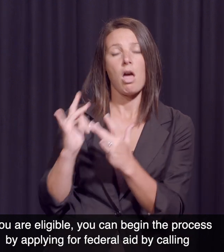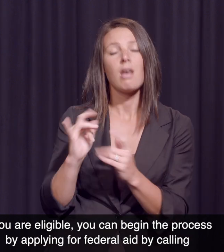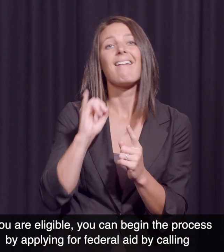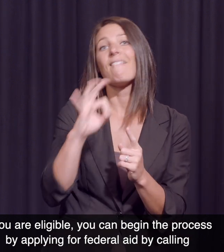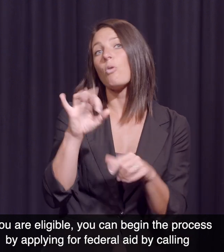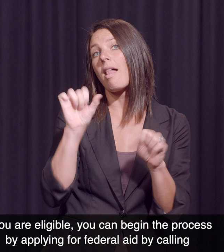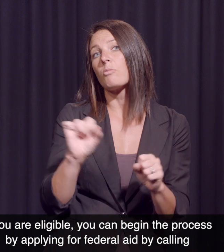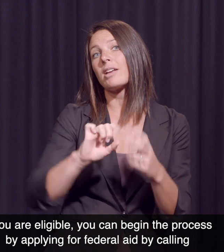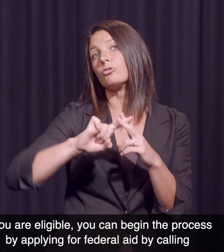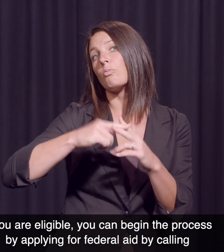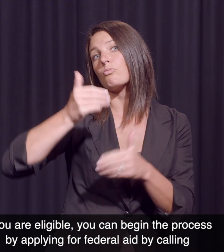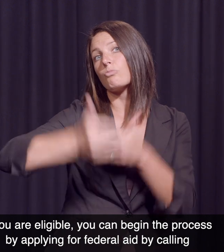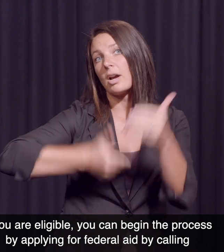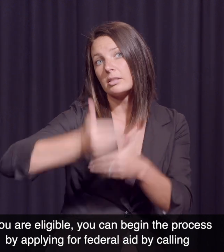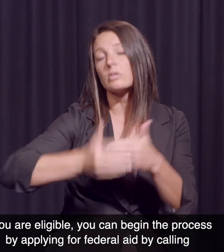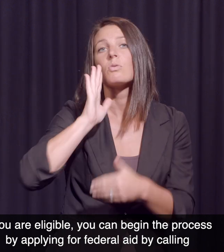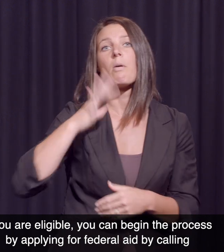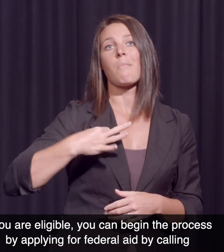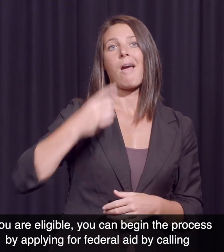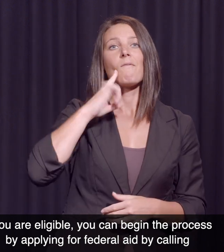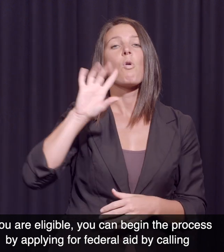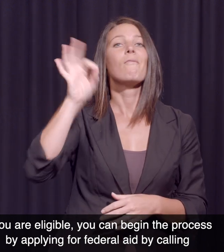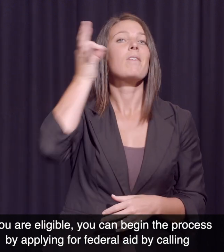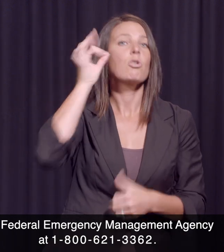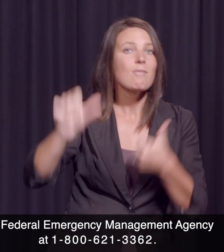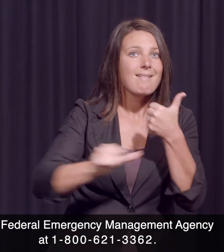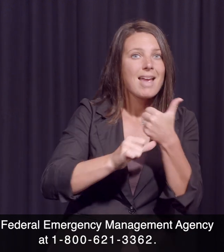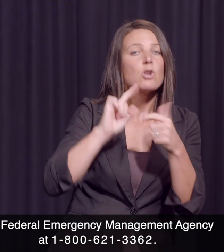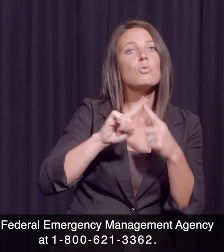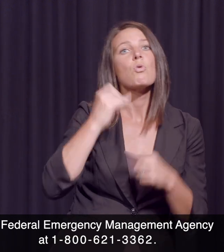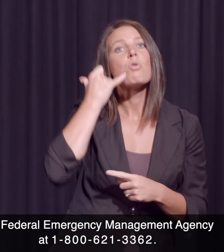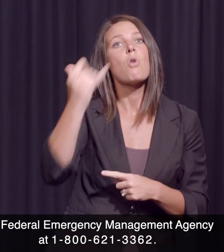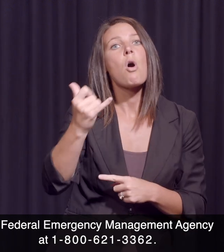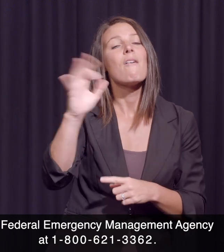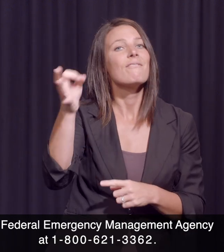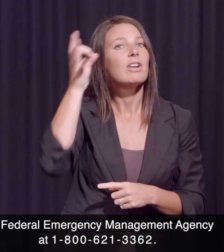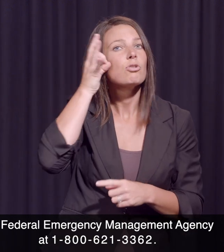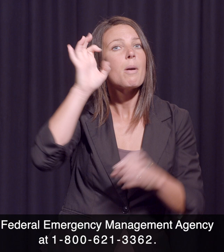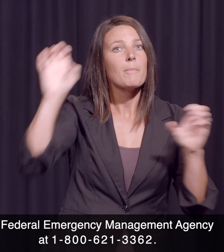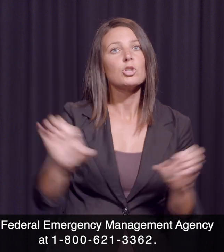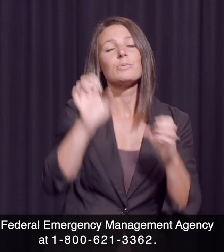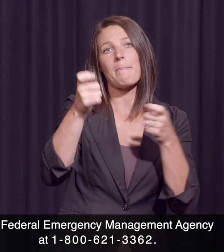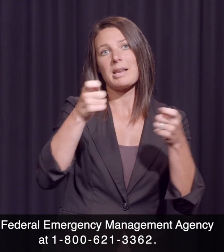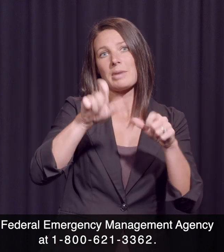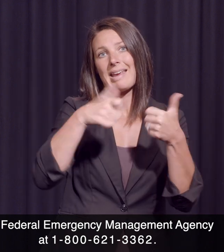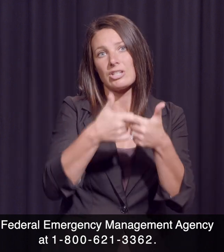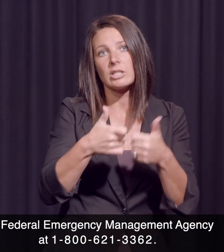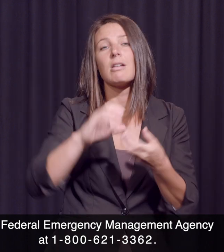begin the process by applying for federal aid by calling the Federal Emergency Management Agency at 1-800